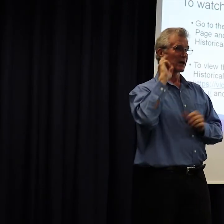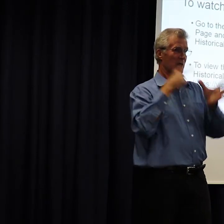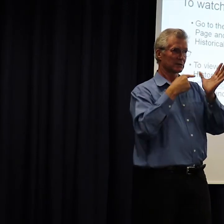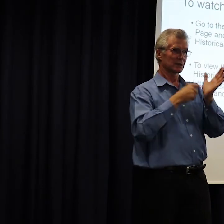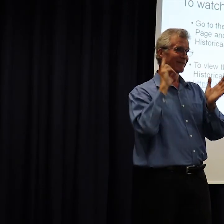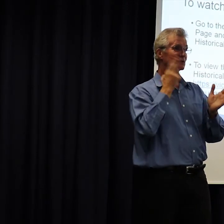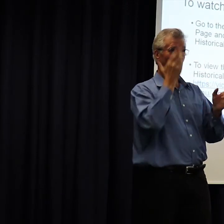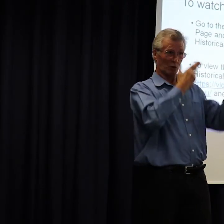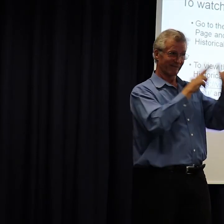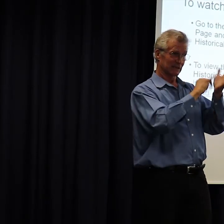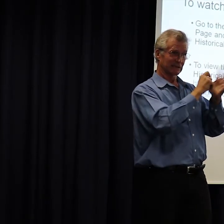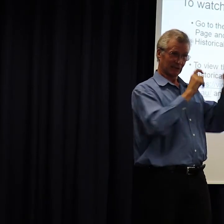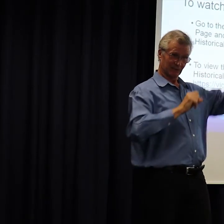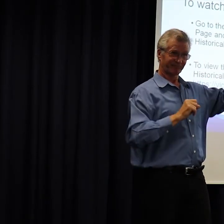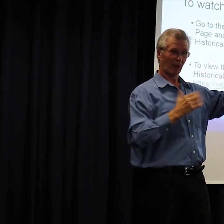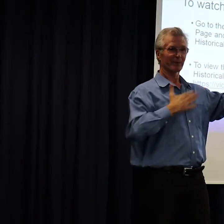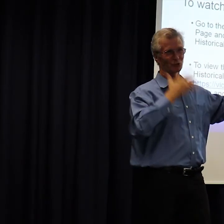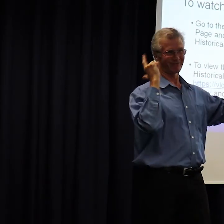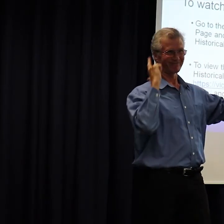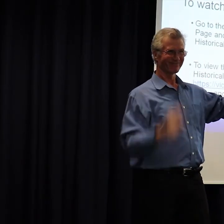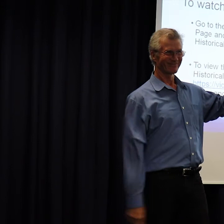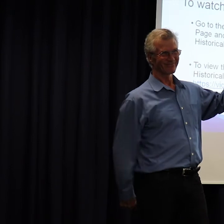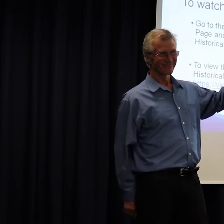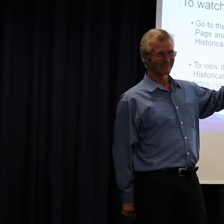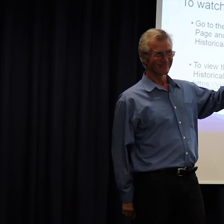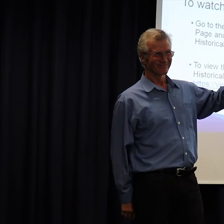and he became a teacher at BSDC and he was my teacher.